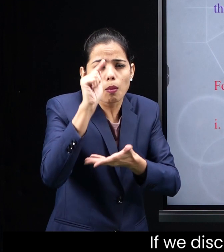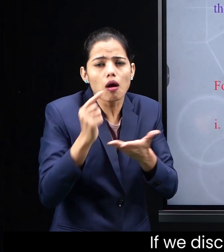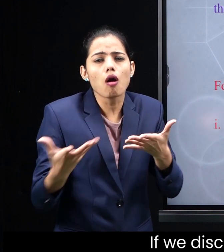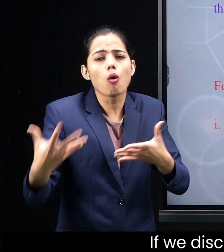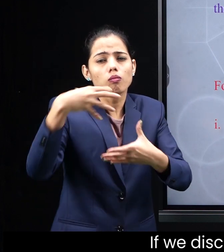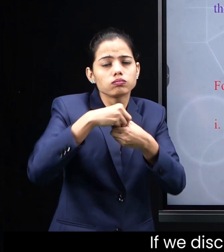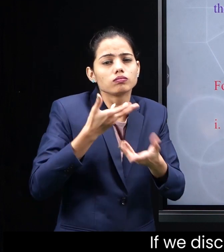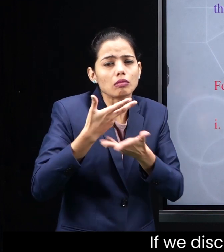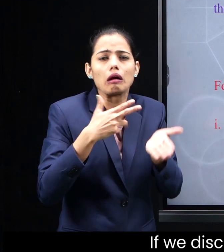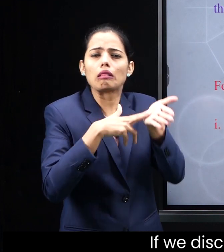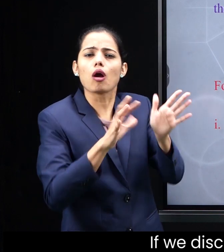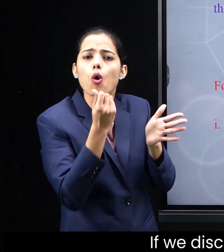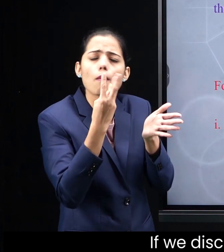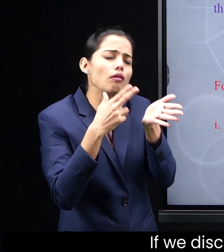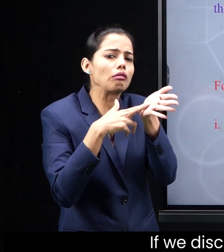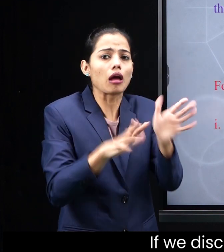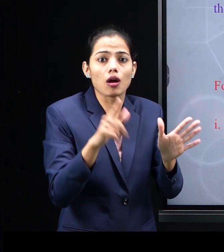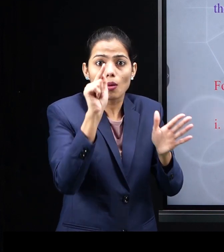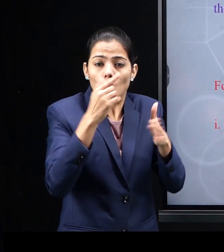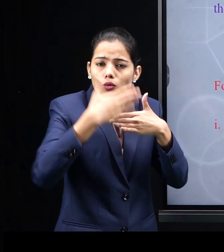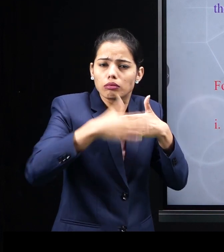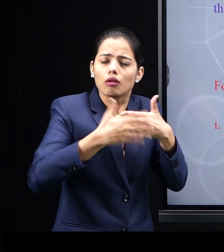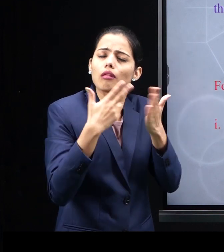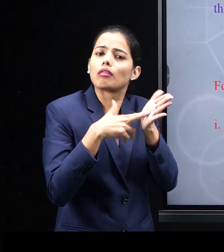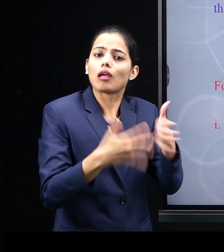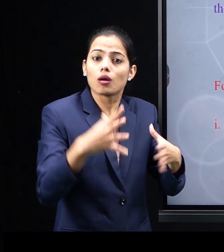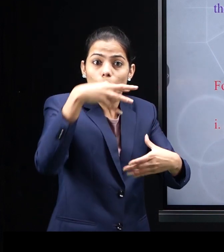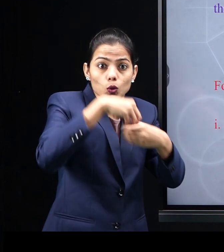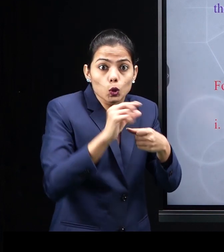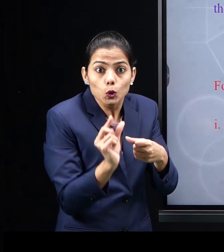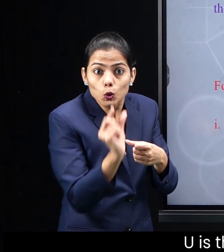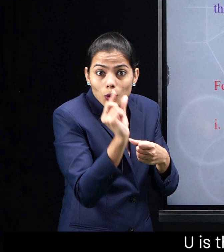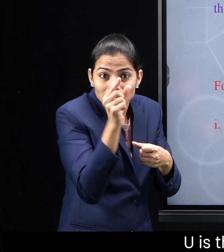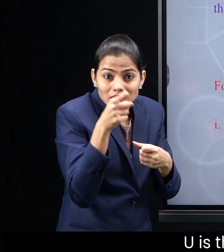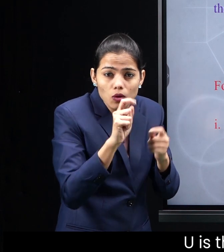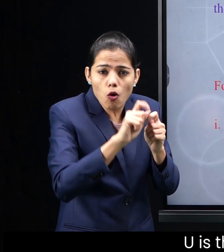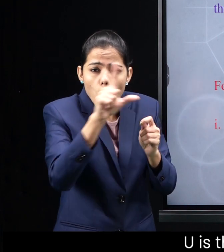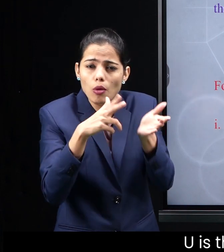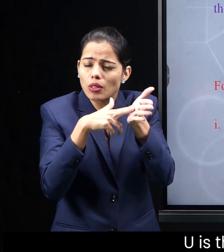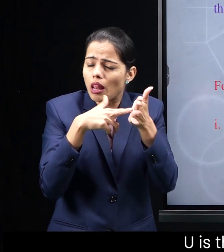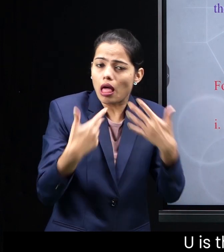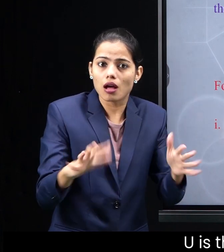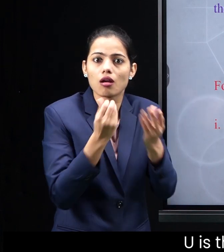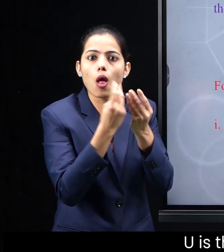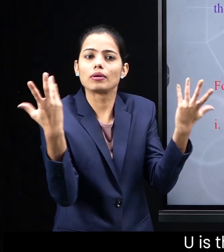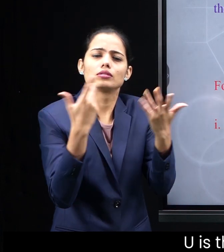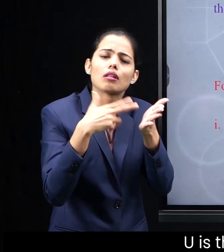discuss elements in natural numbers, then the universal set U is the set of all natural